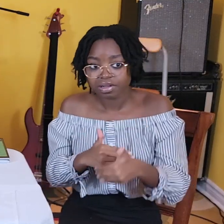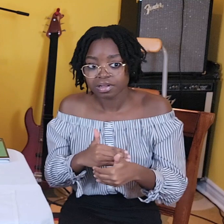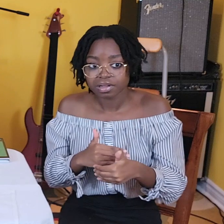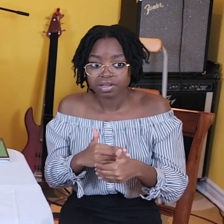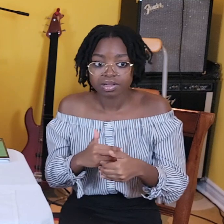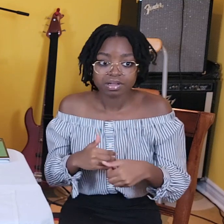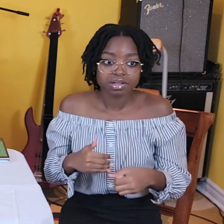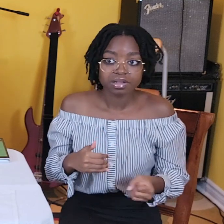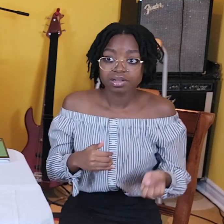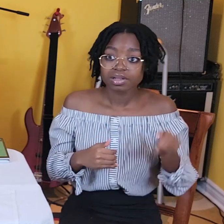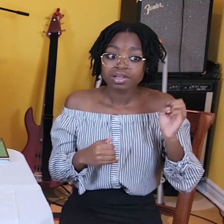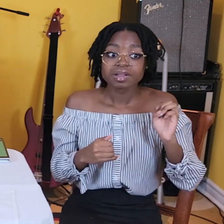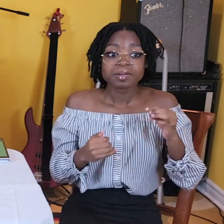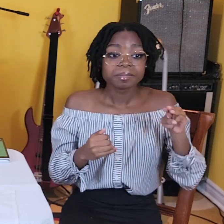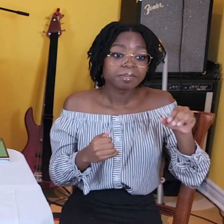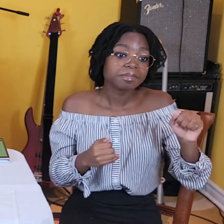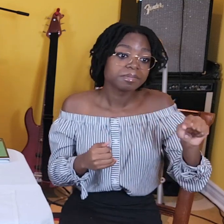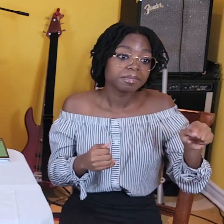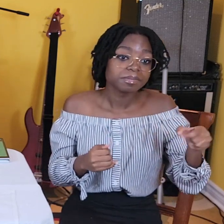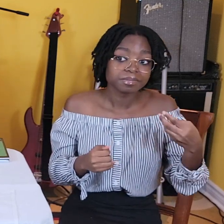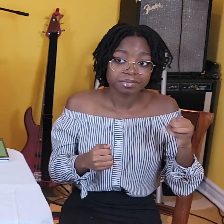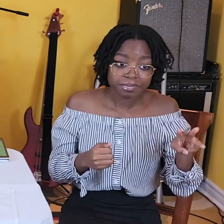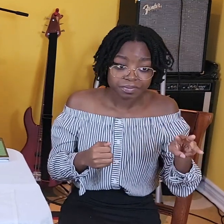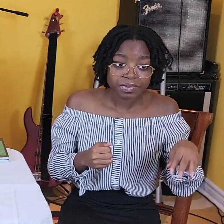reading from verse 47.